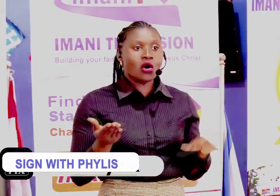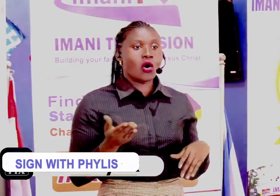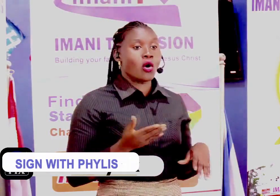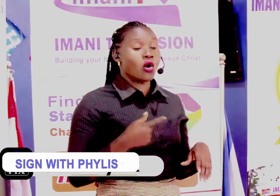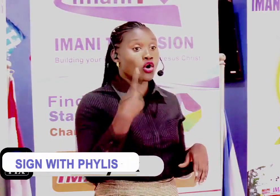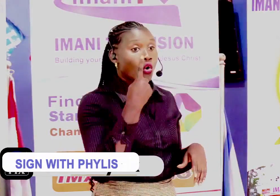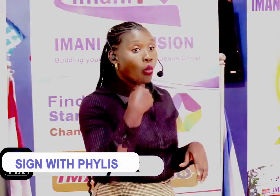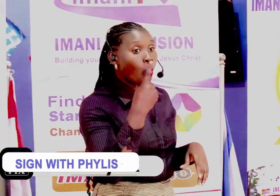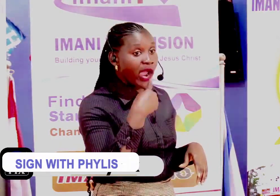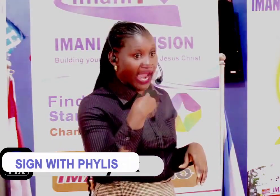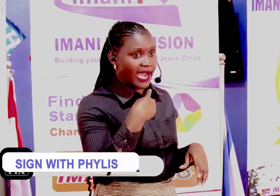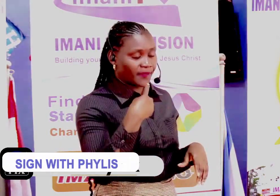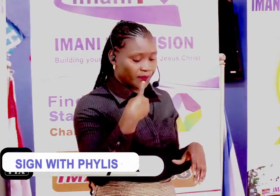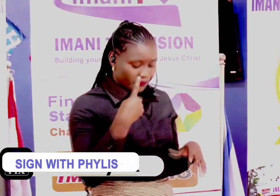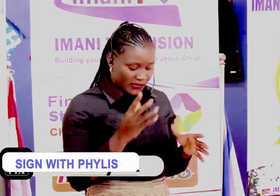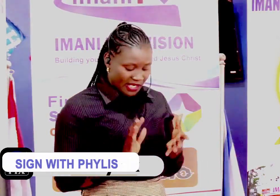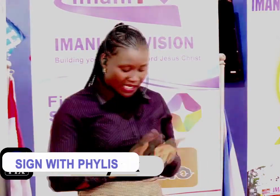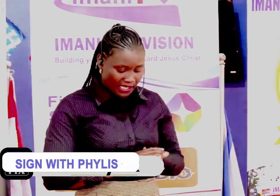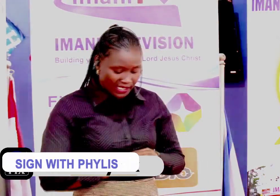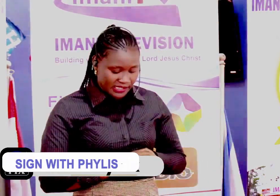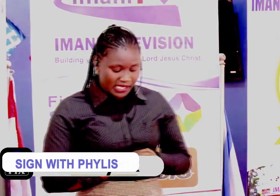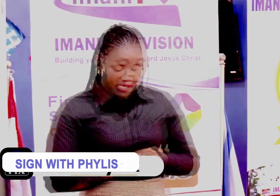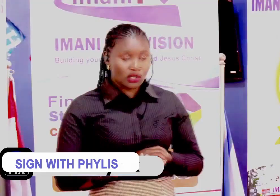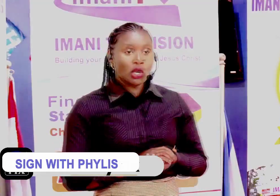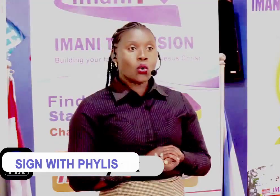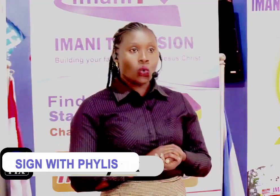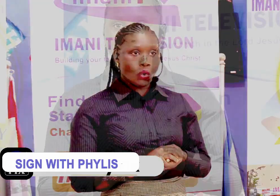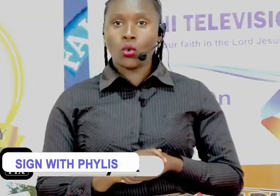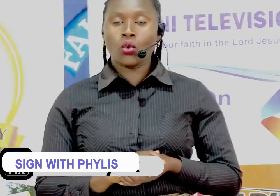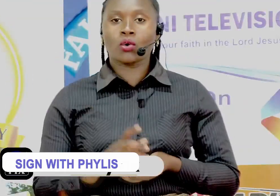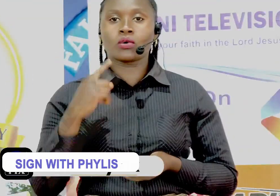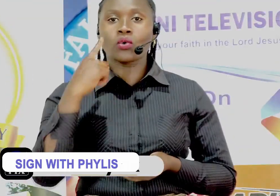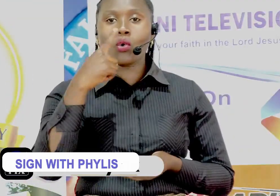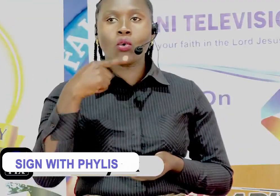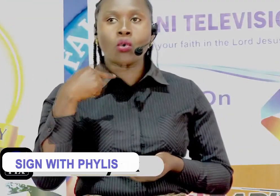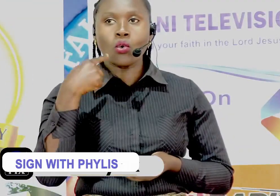or where. And then who.